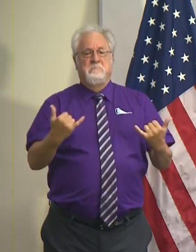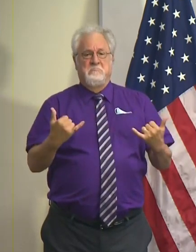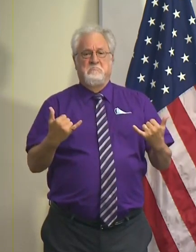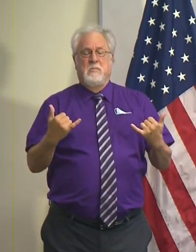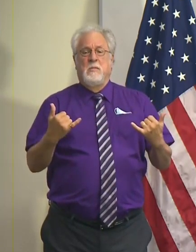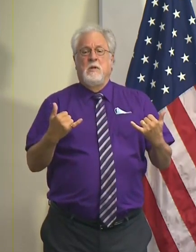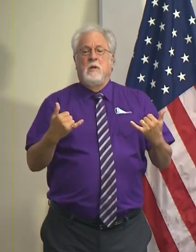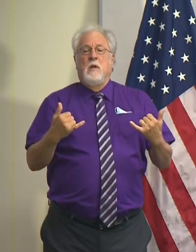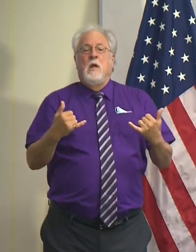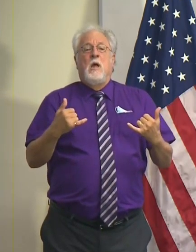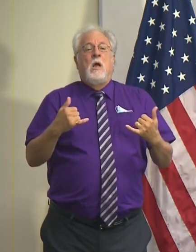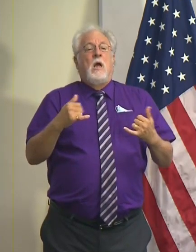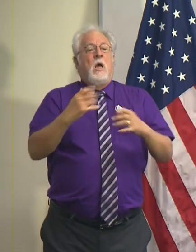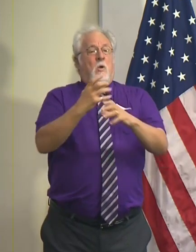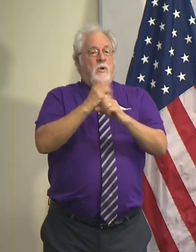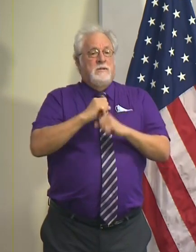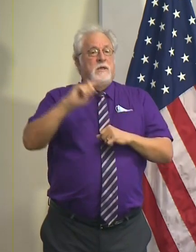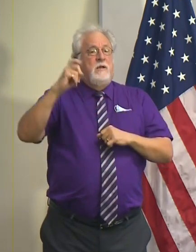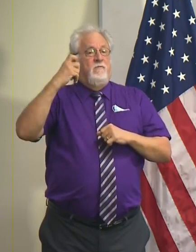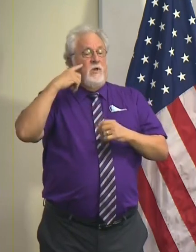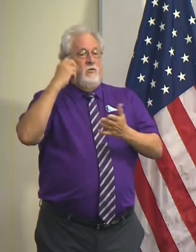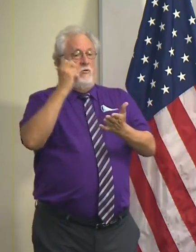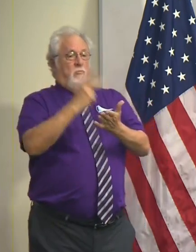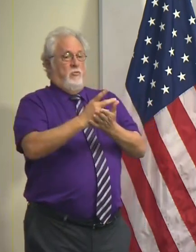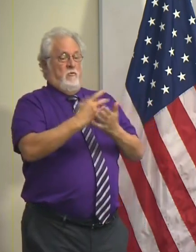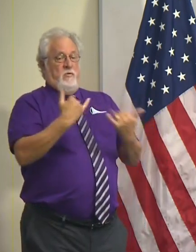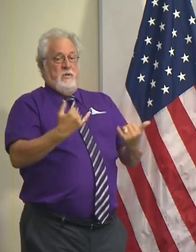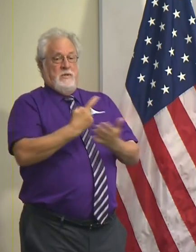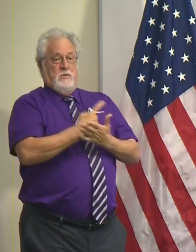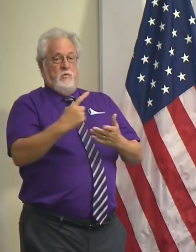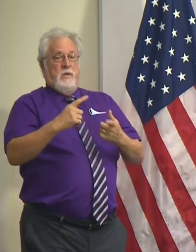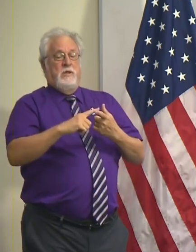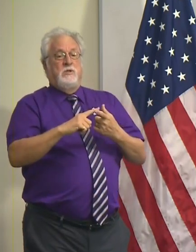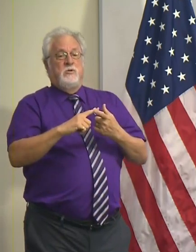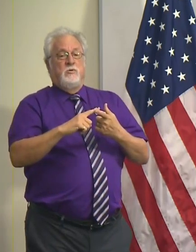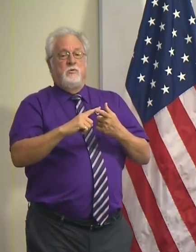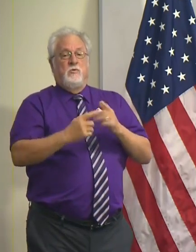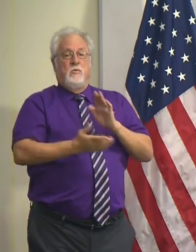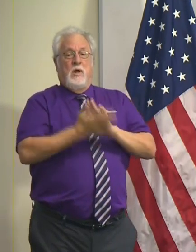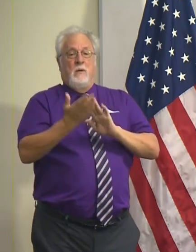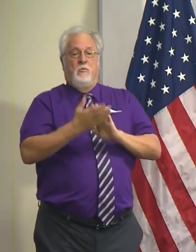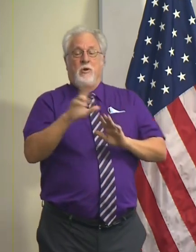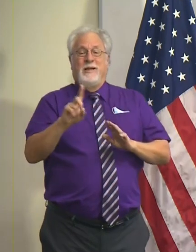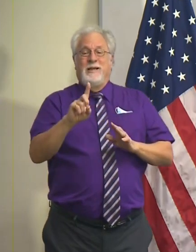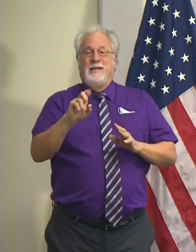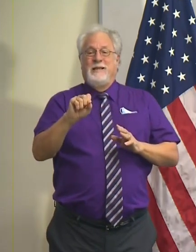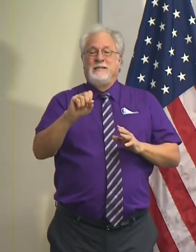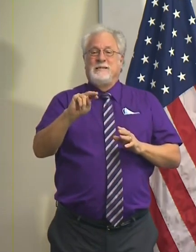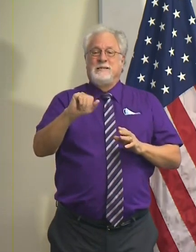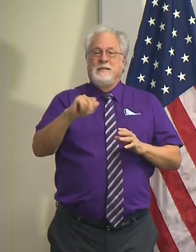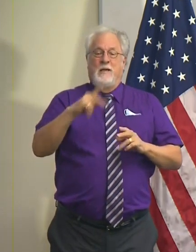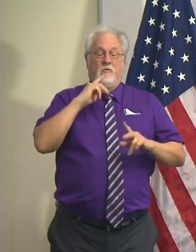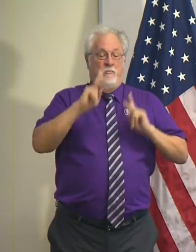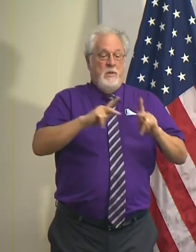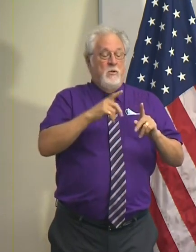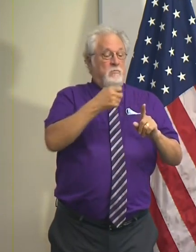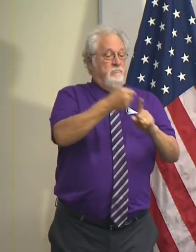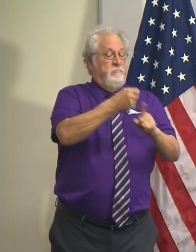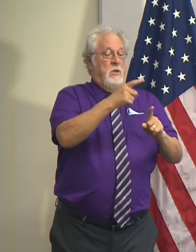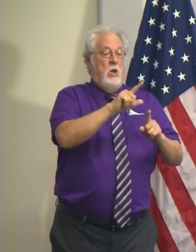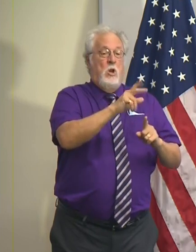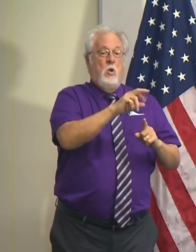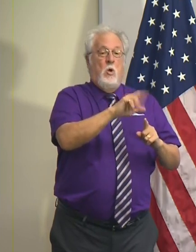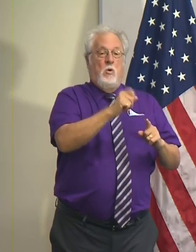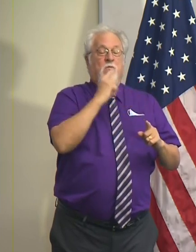today. We did receive federal approval earlier this week to operate DSNAP for residents impacted by Laura